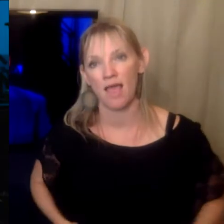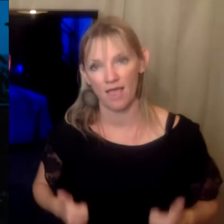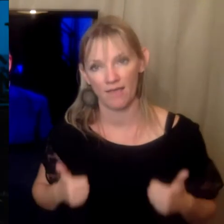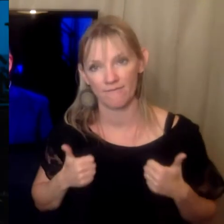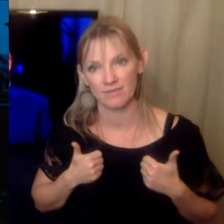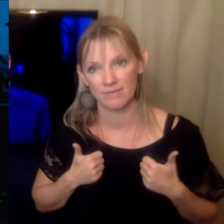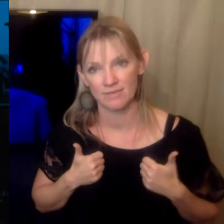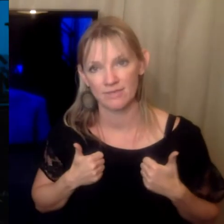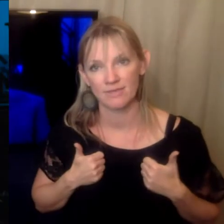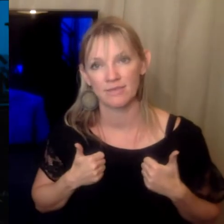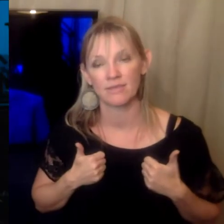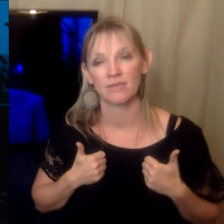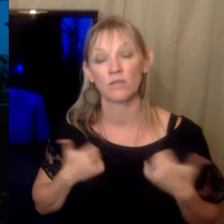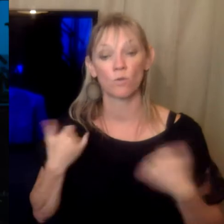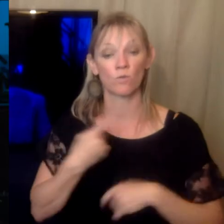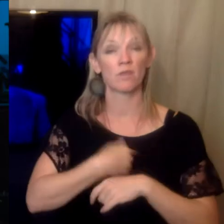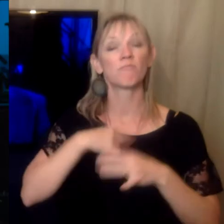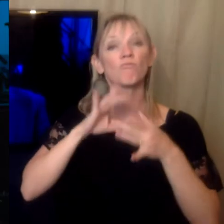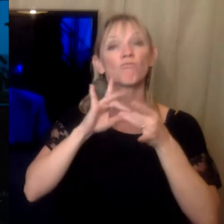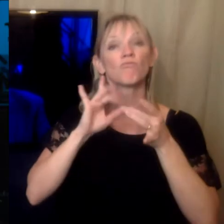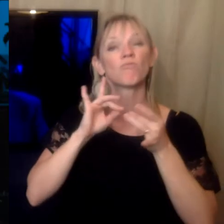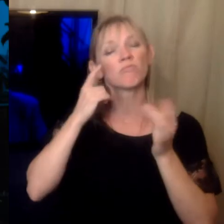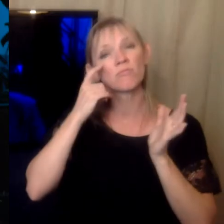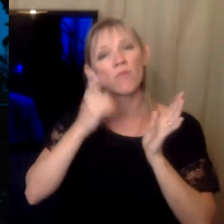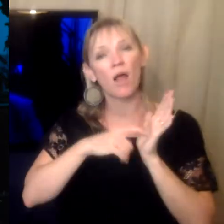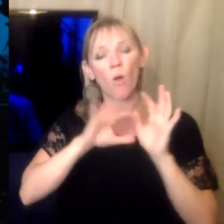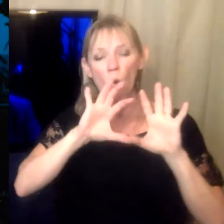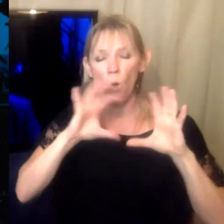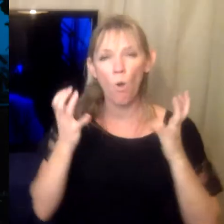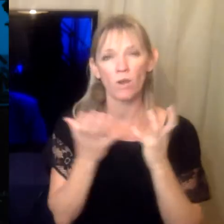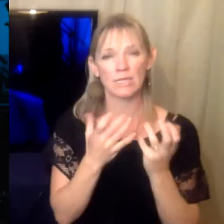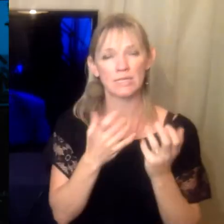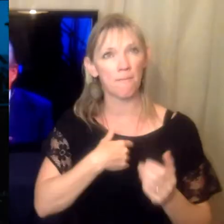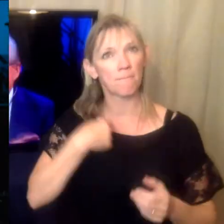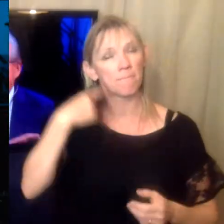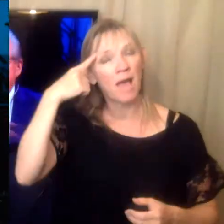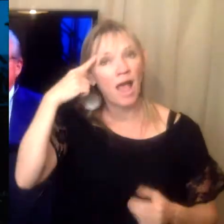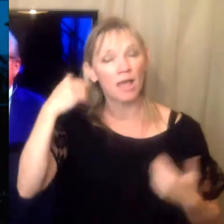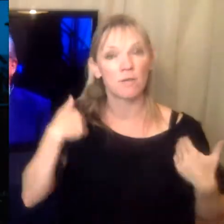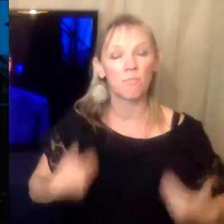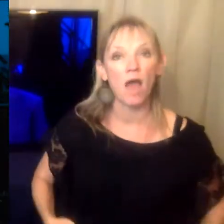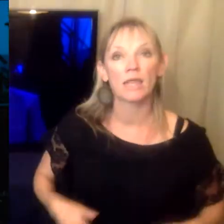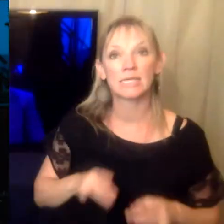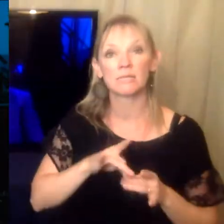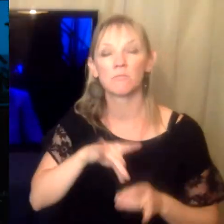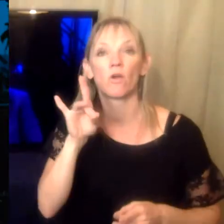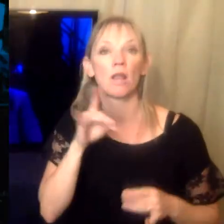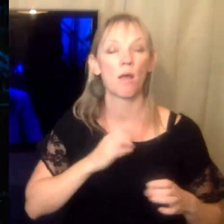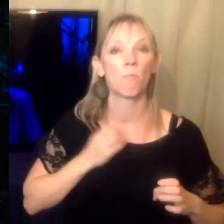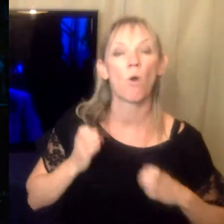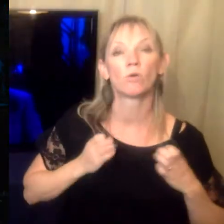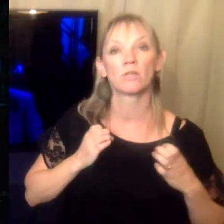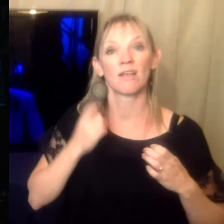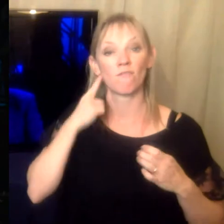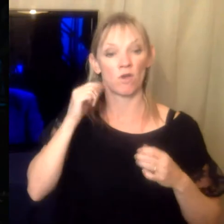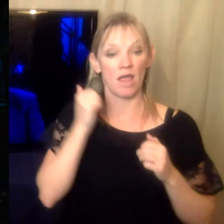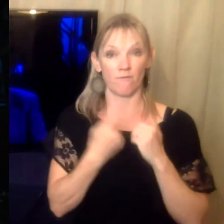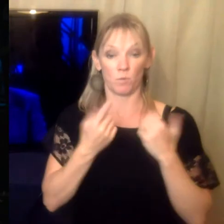So I speak the word this day, acknowledging the wholeness of mind, body, spirit, and emotions for each and every one of us here, all who are watching.